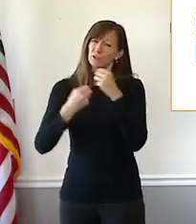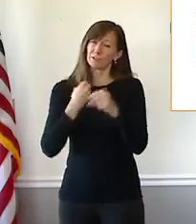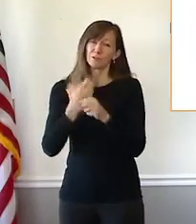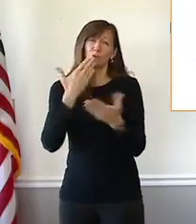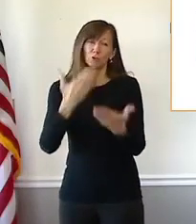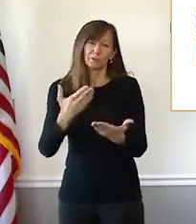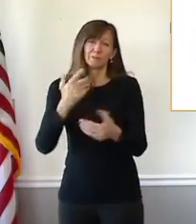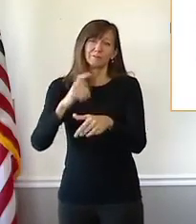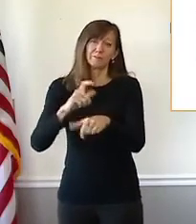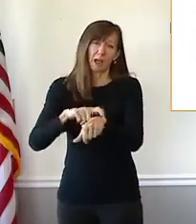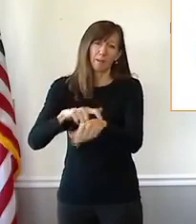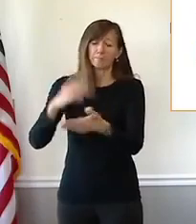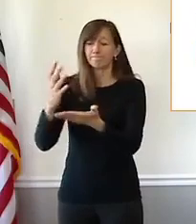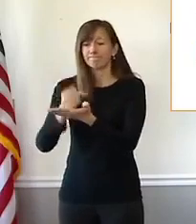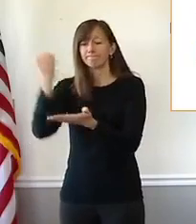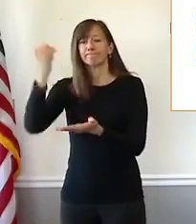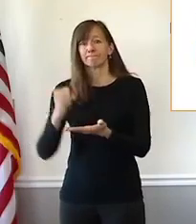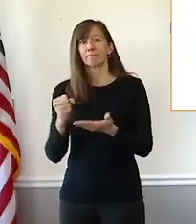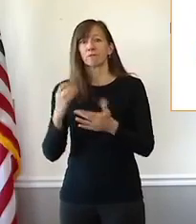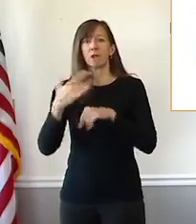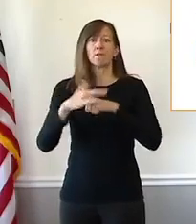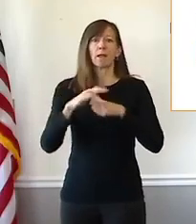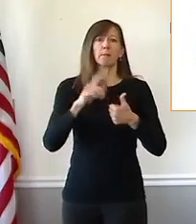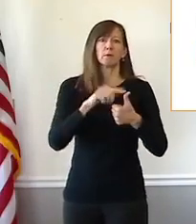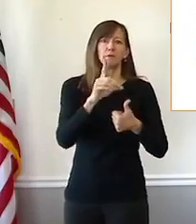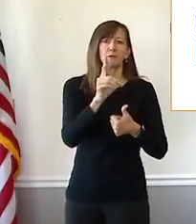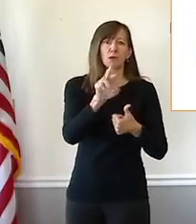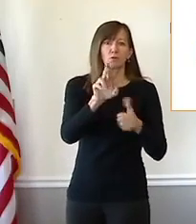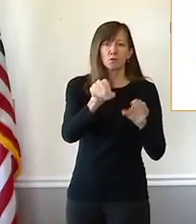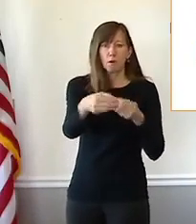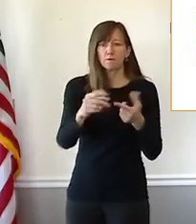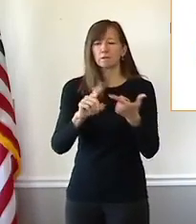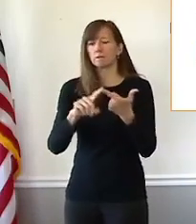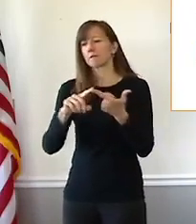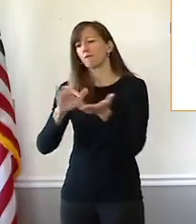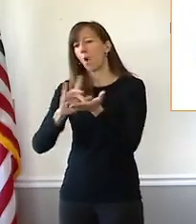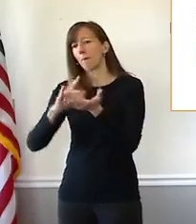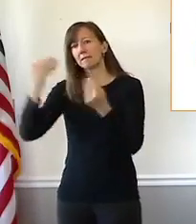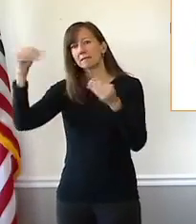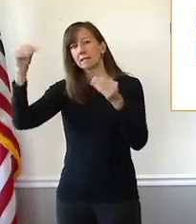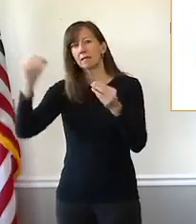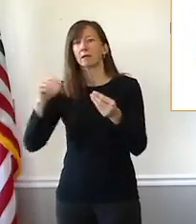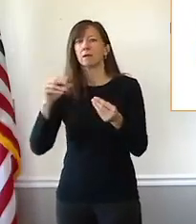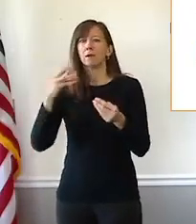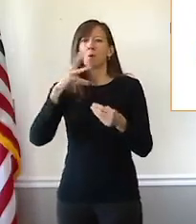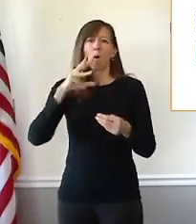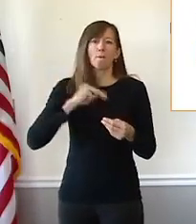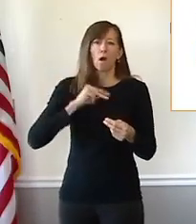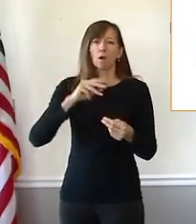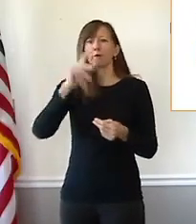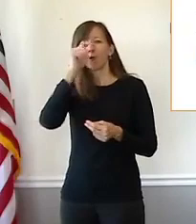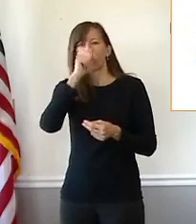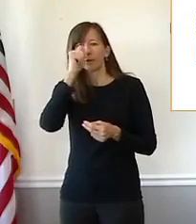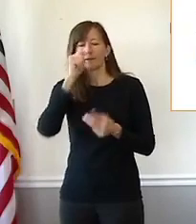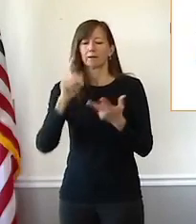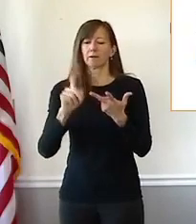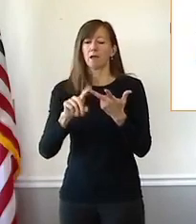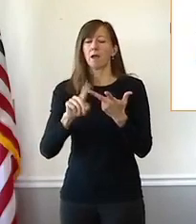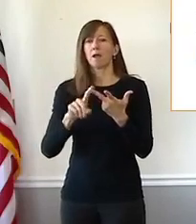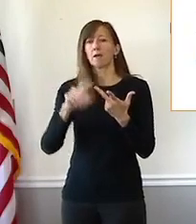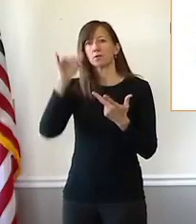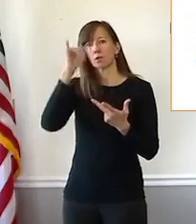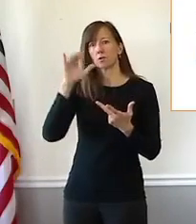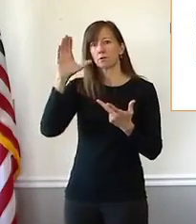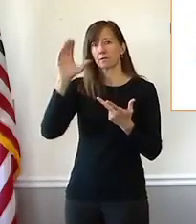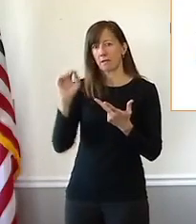and those are available at doctors' offices, pharmacies, and retailers like Walmart and Target, and of course the Dutchess County Department